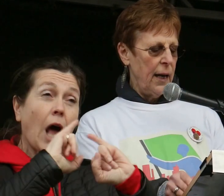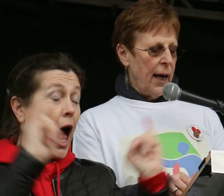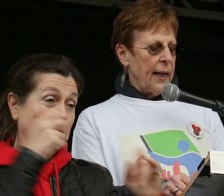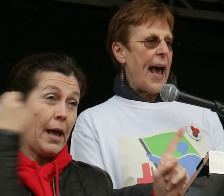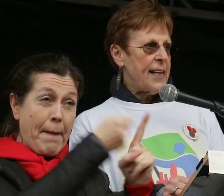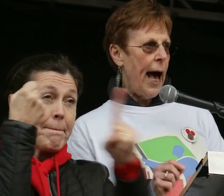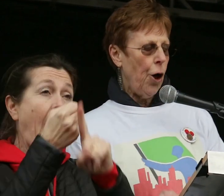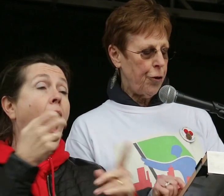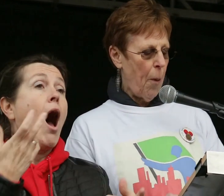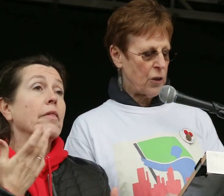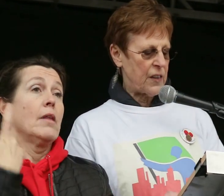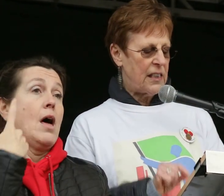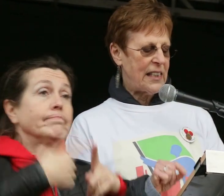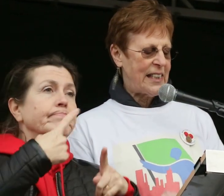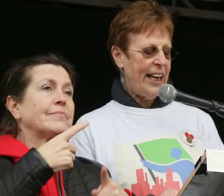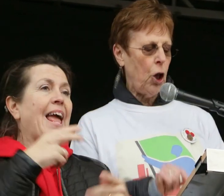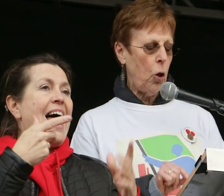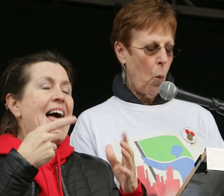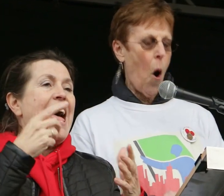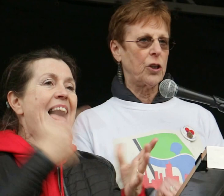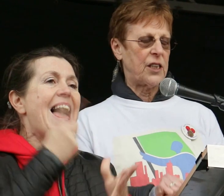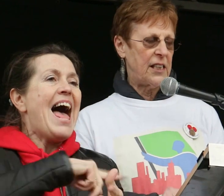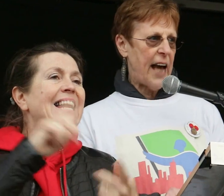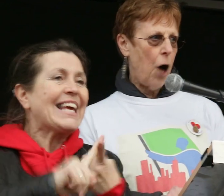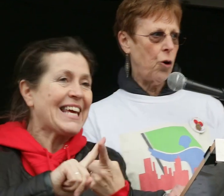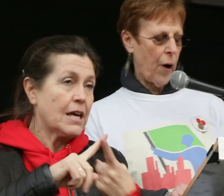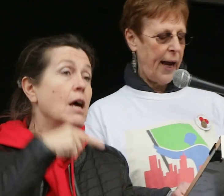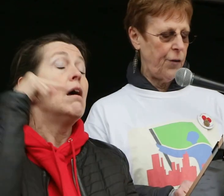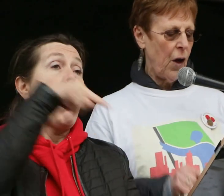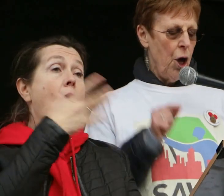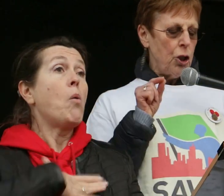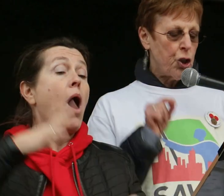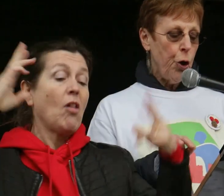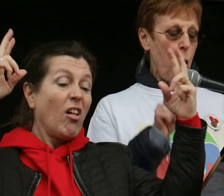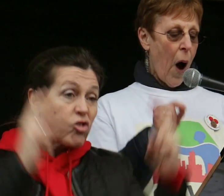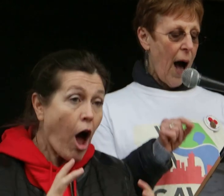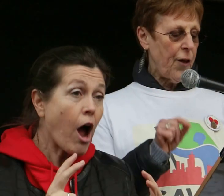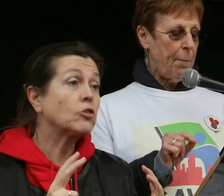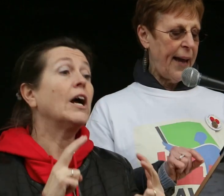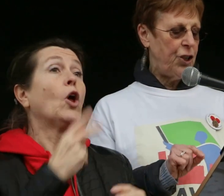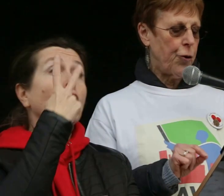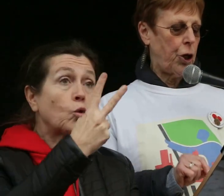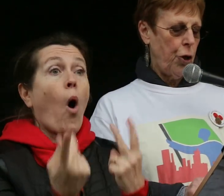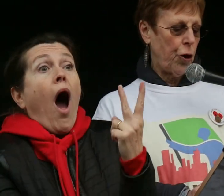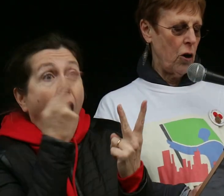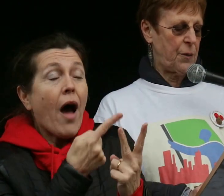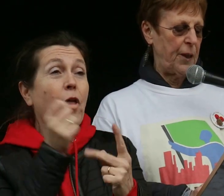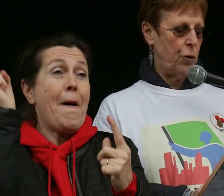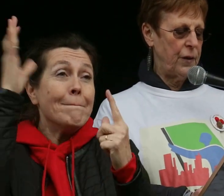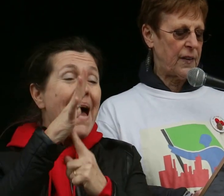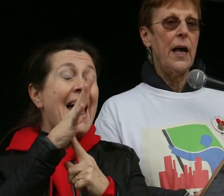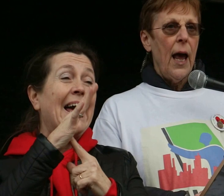A&Es. Yet health bosses still want to downgrade two other major